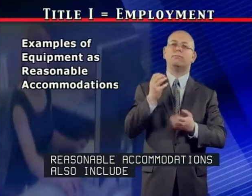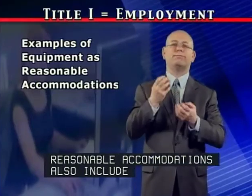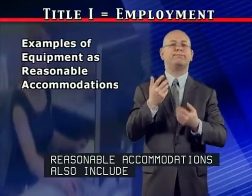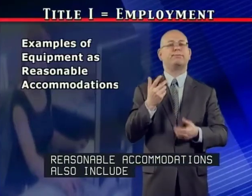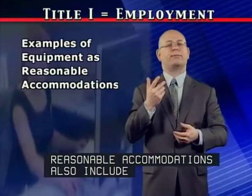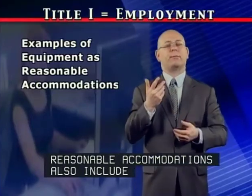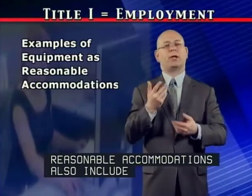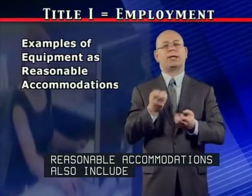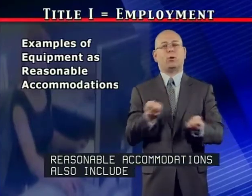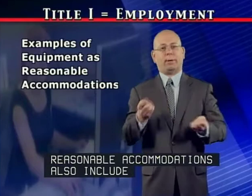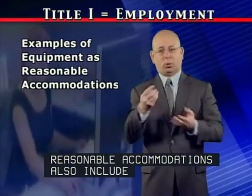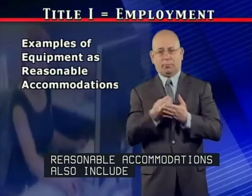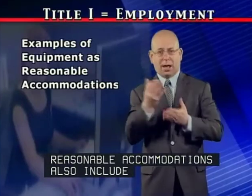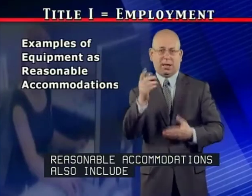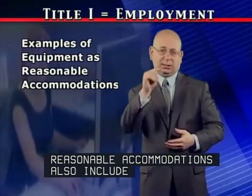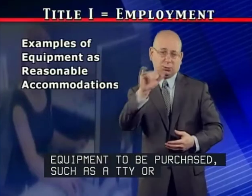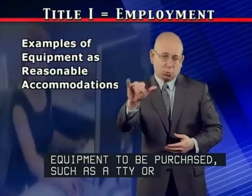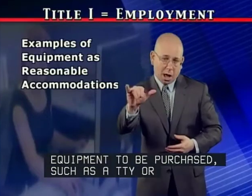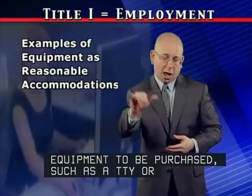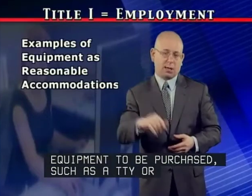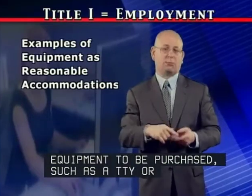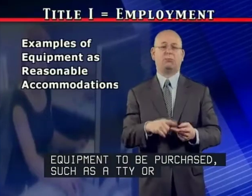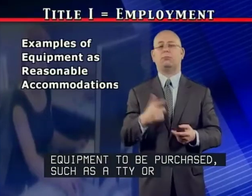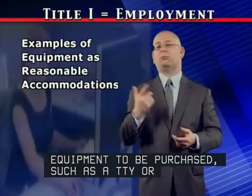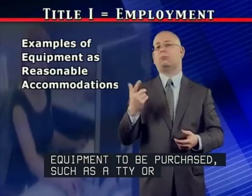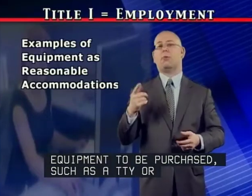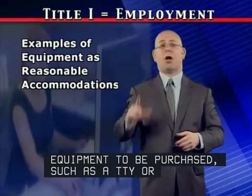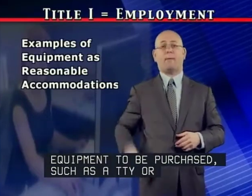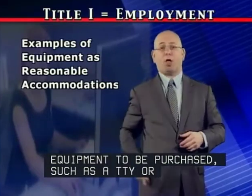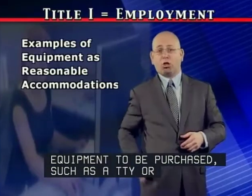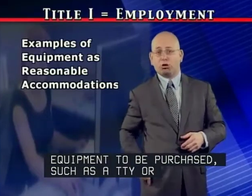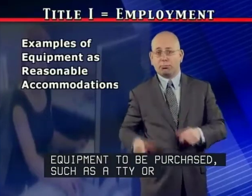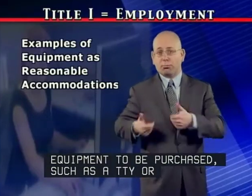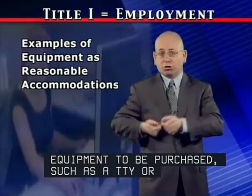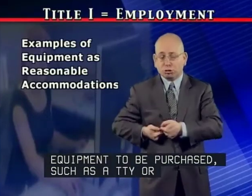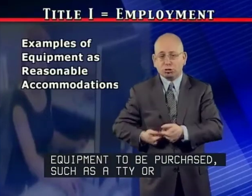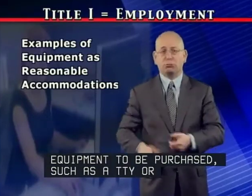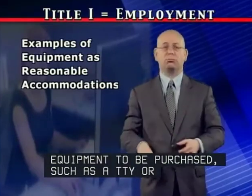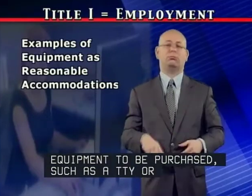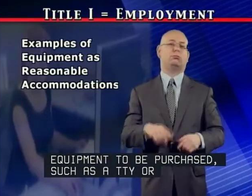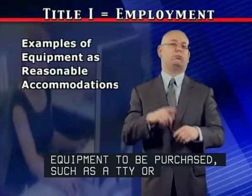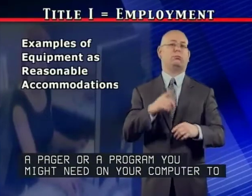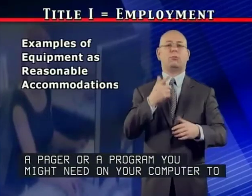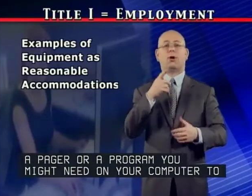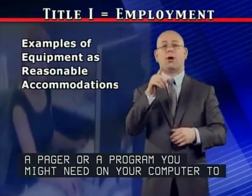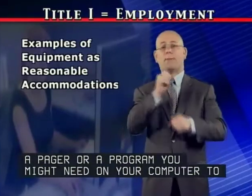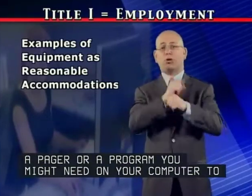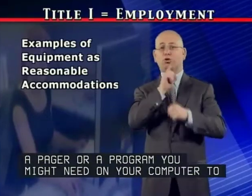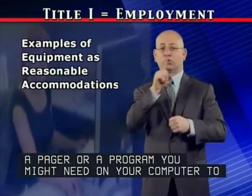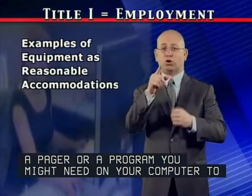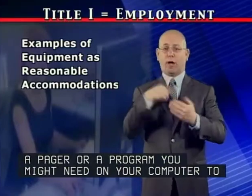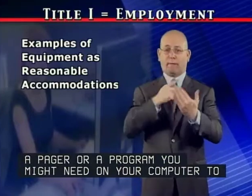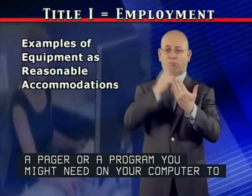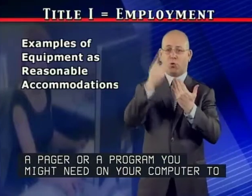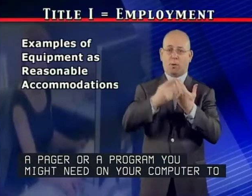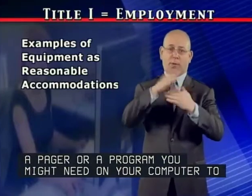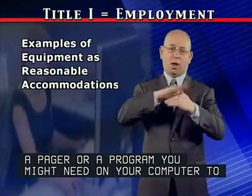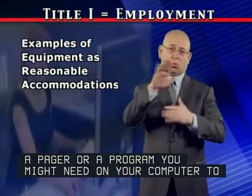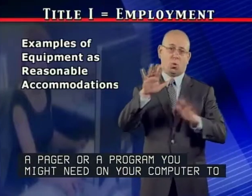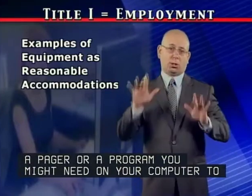Reasonable accommodations also include equipment to be purchased, such as a TTY, or a pager, or a program you